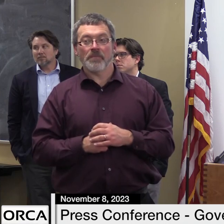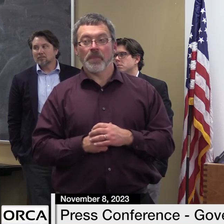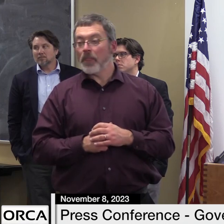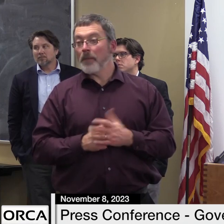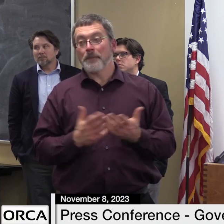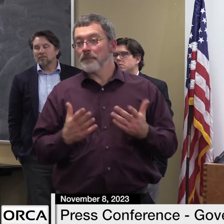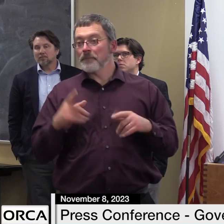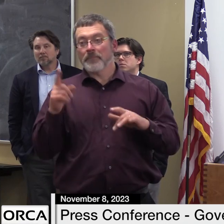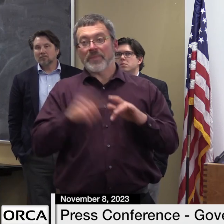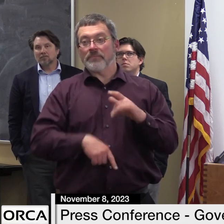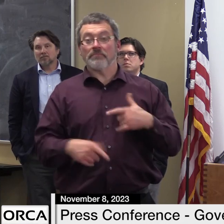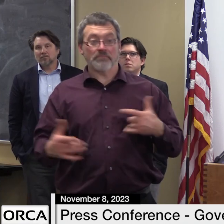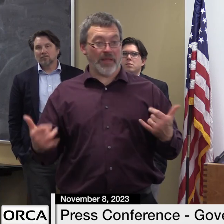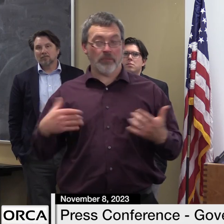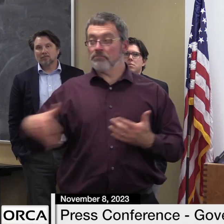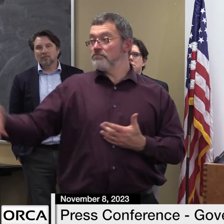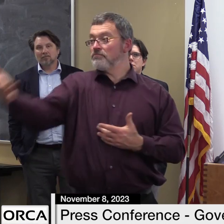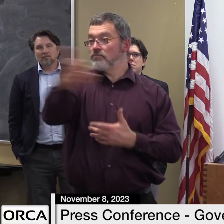Back to the room.